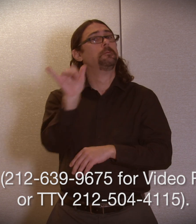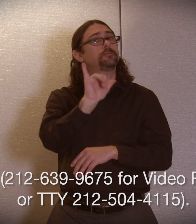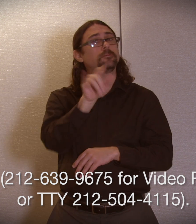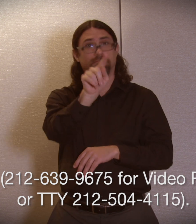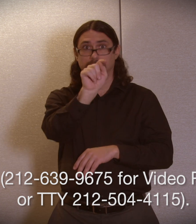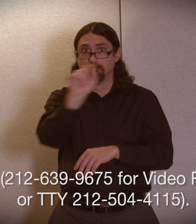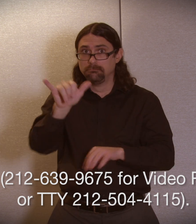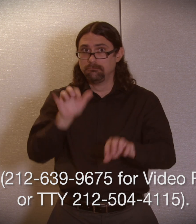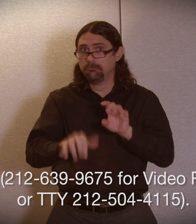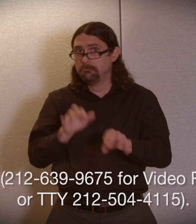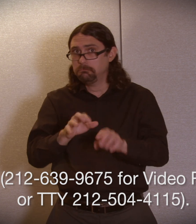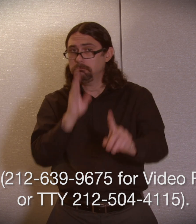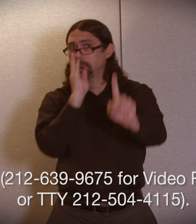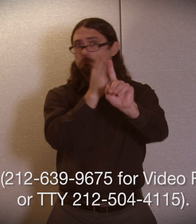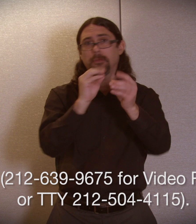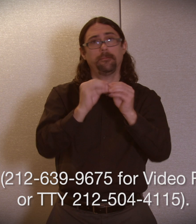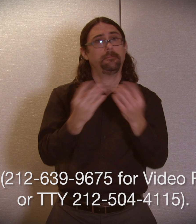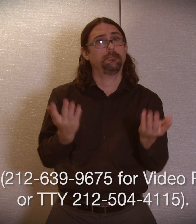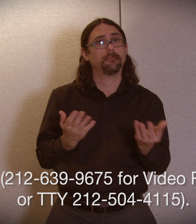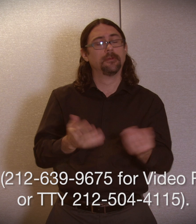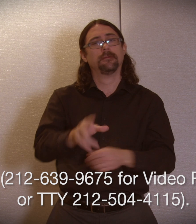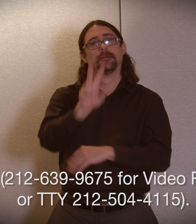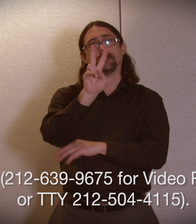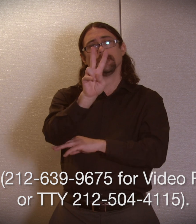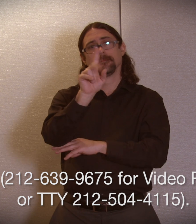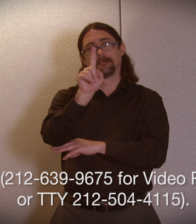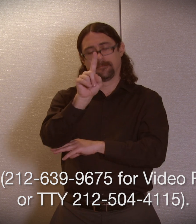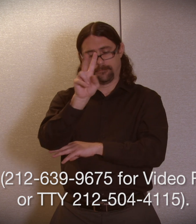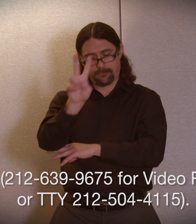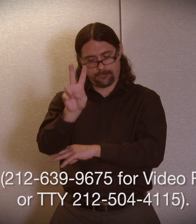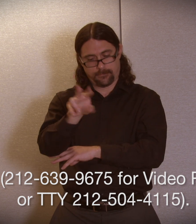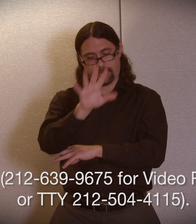-212-504-4115. ...